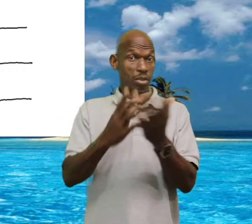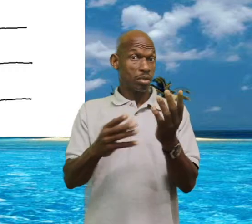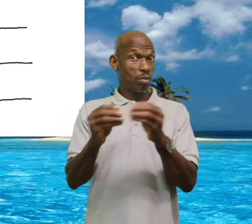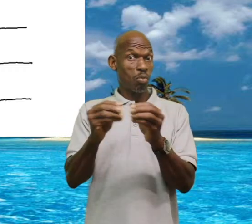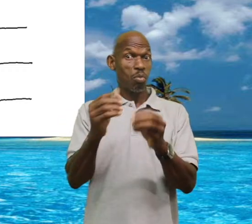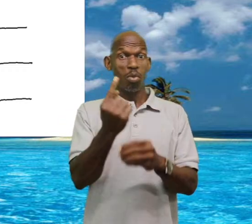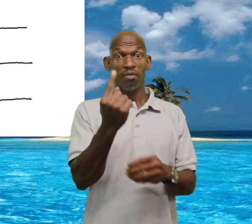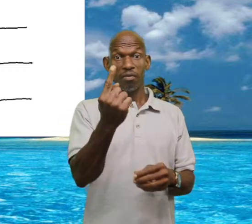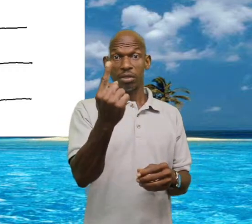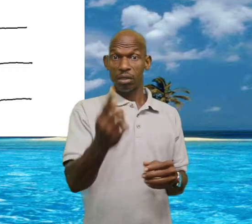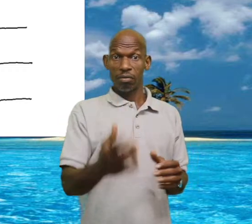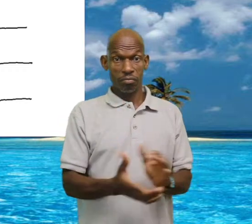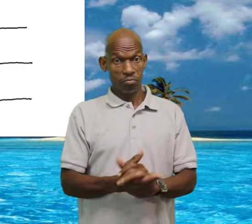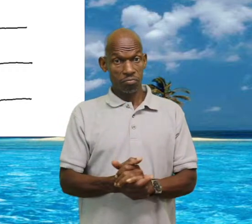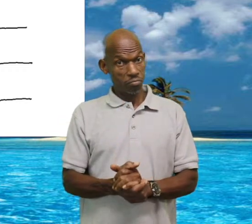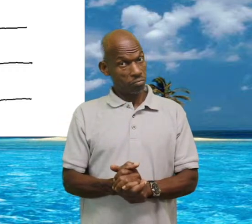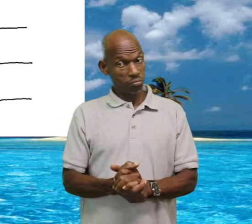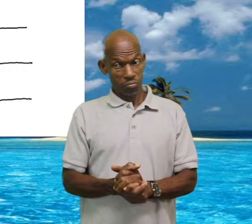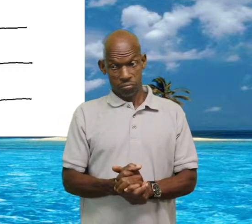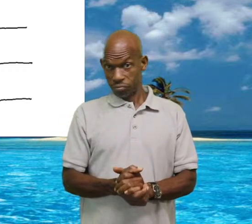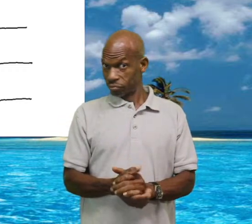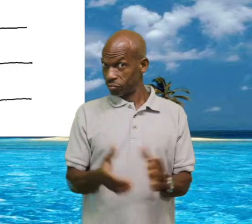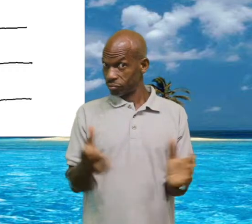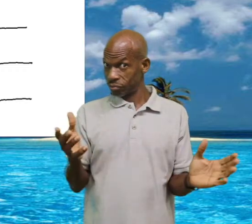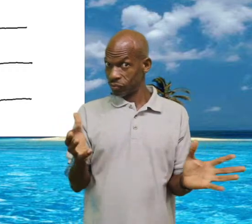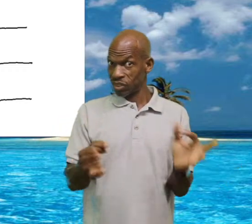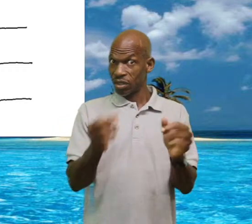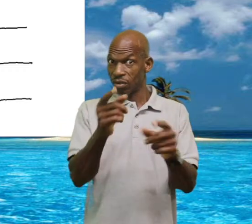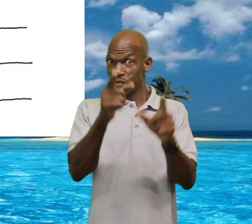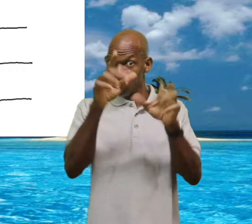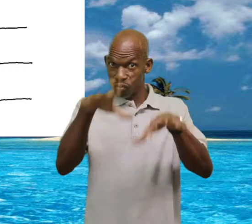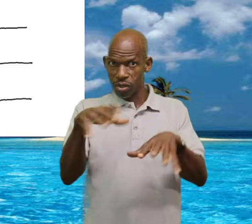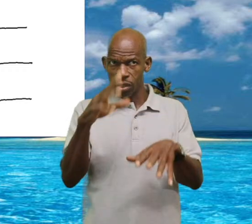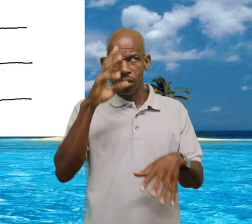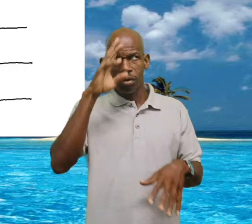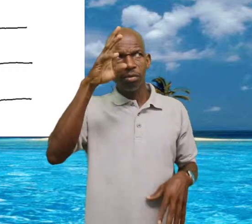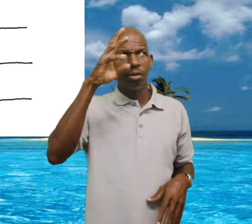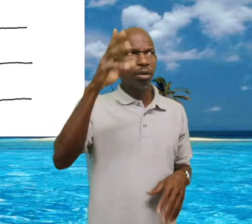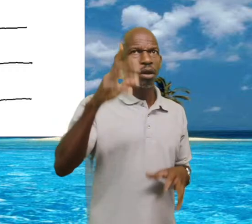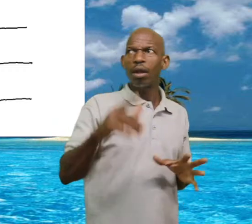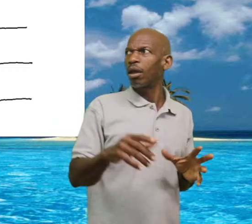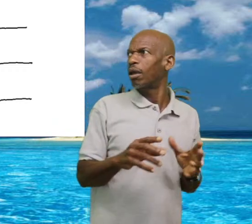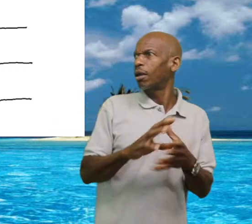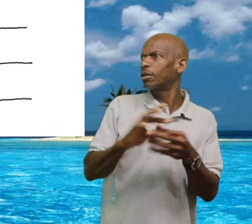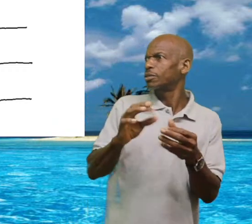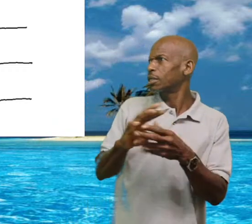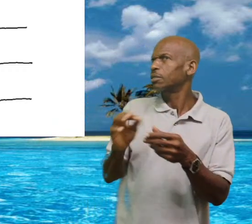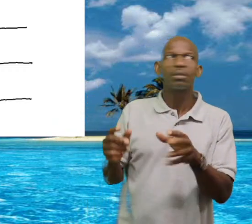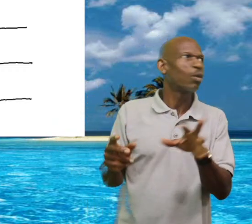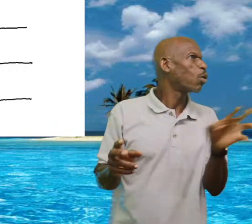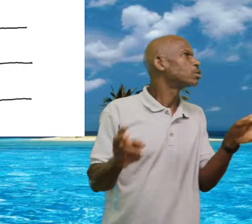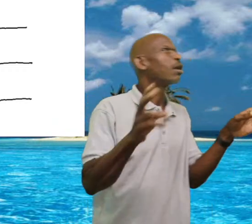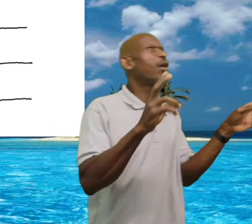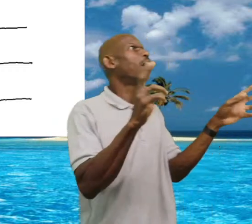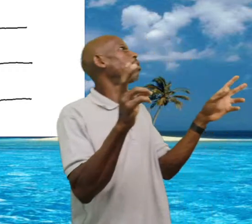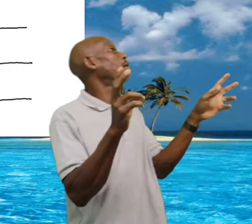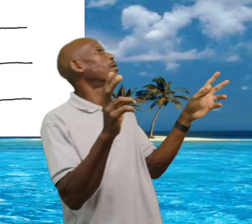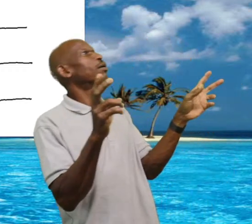And Sabriki, challenge yourself. See if you could get 2 adjectives for a noun and give me about 5 or 6 sentences. If you